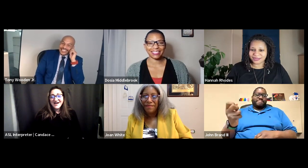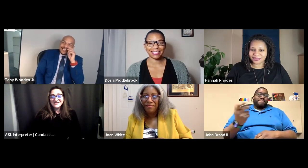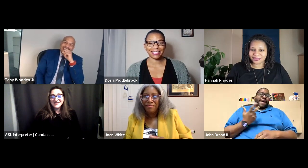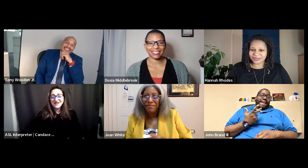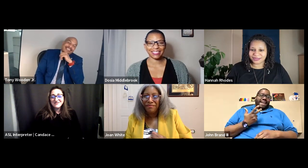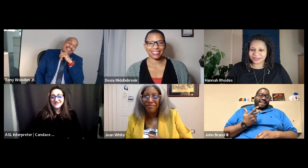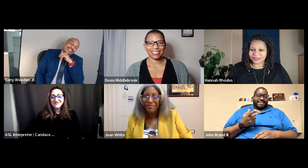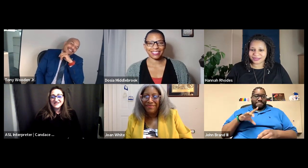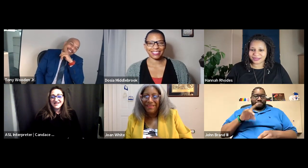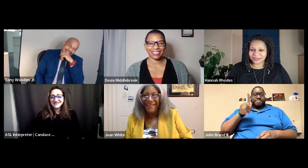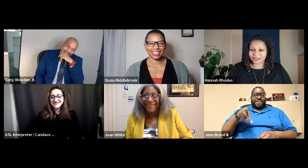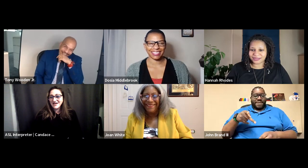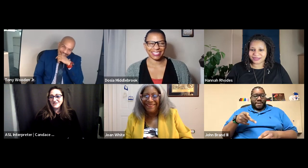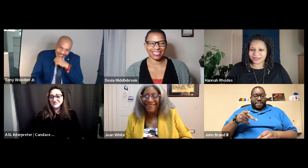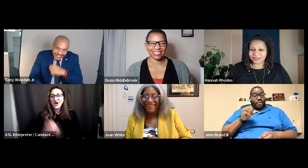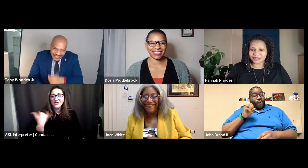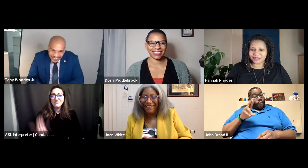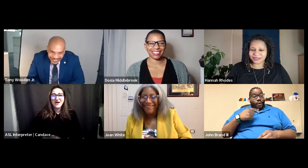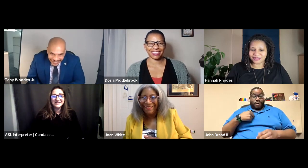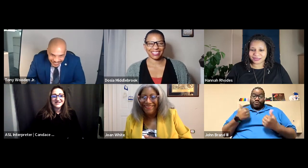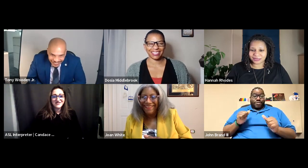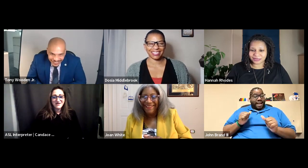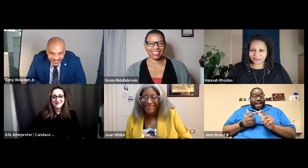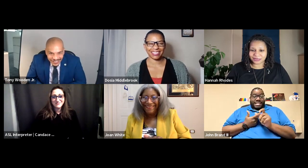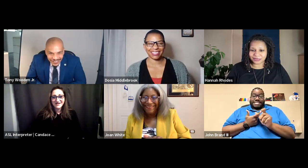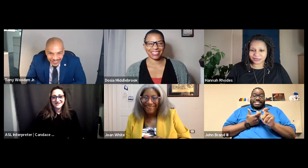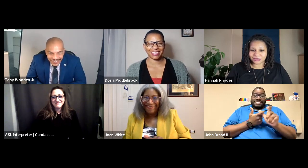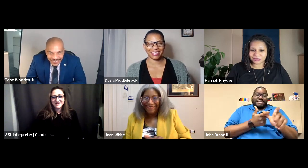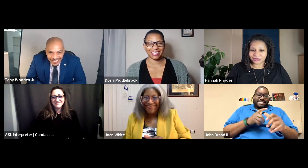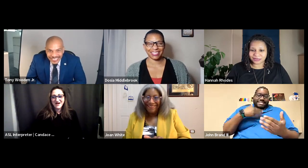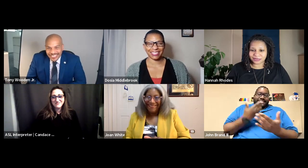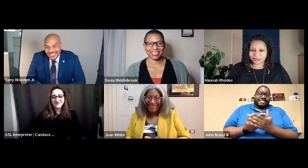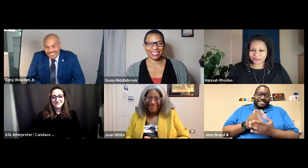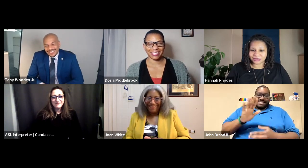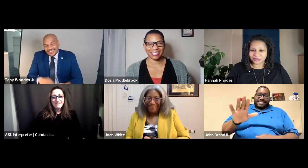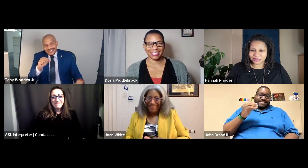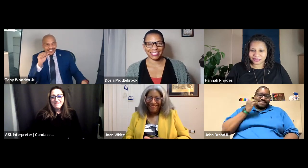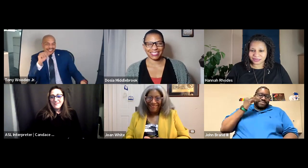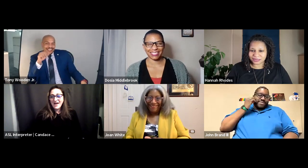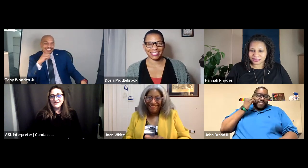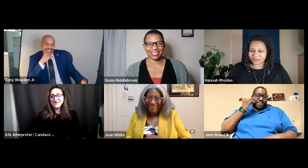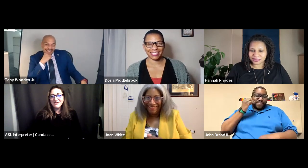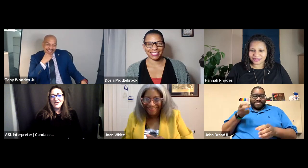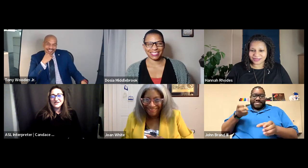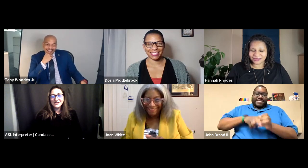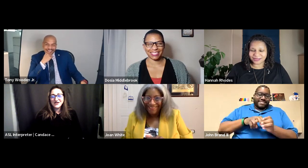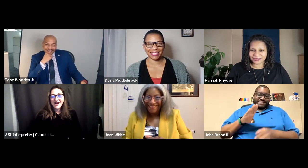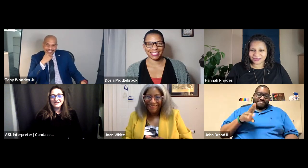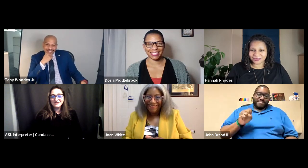and tell them to call the bus and send the bus back to come pick me up. And I'd run over to her house